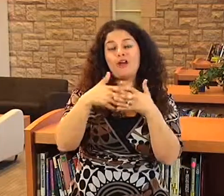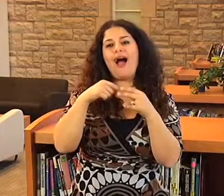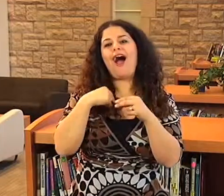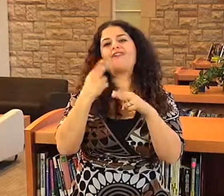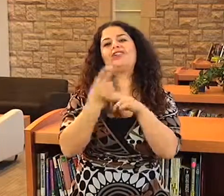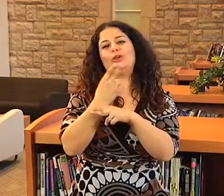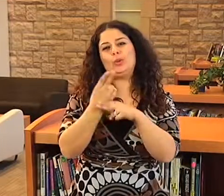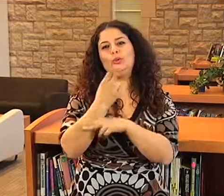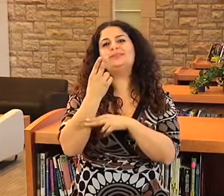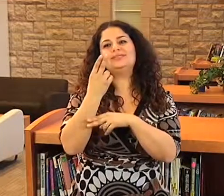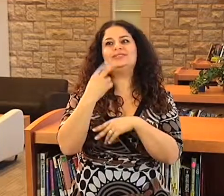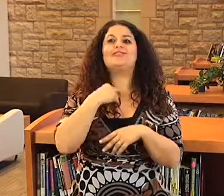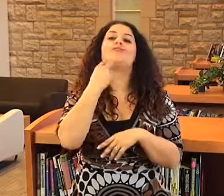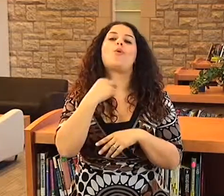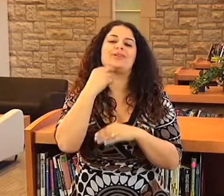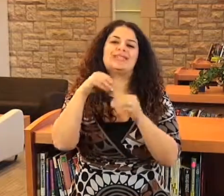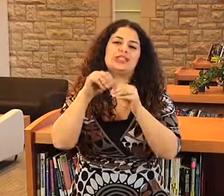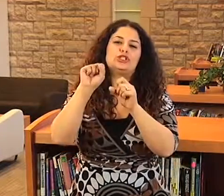In America, I often use,